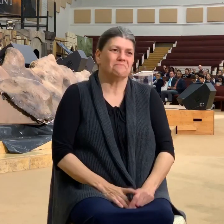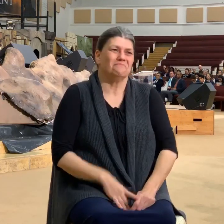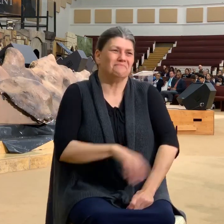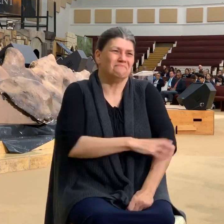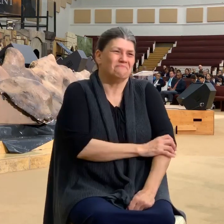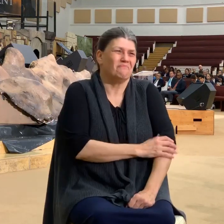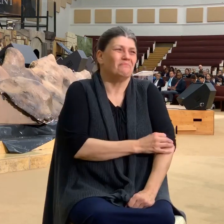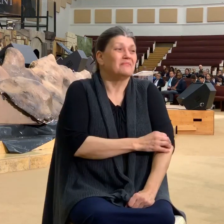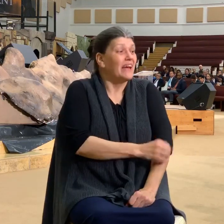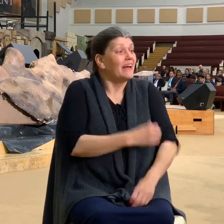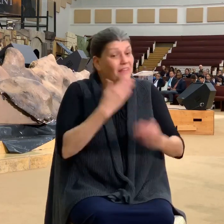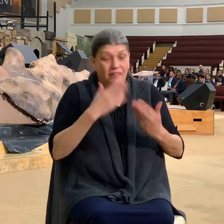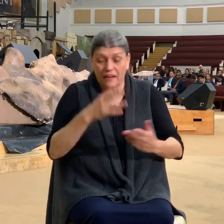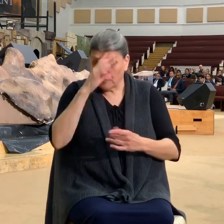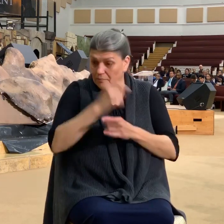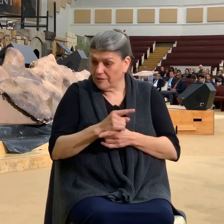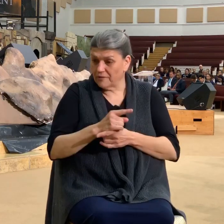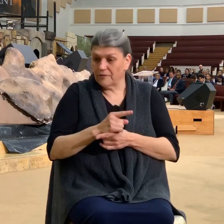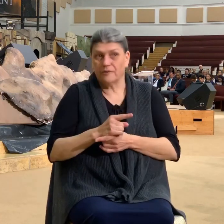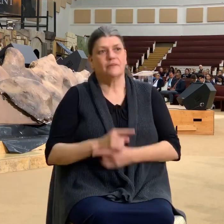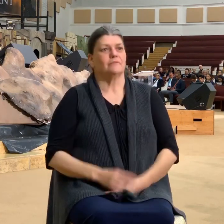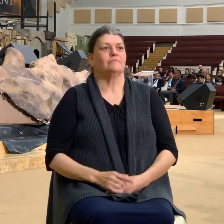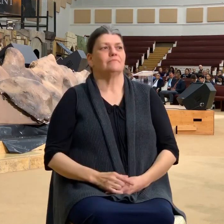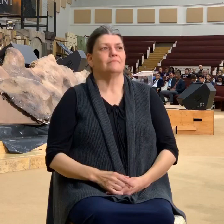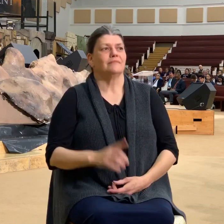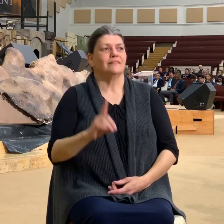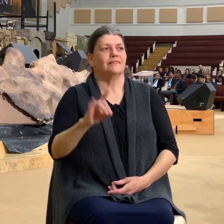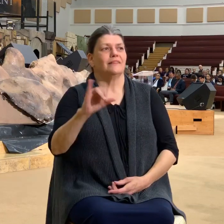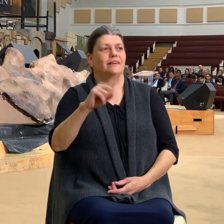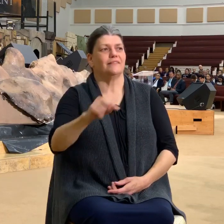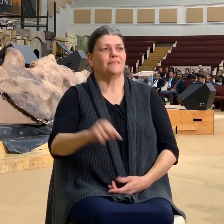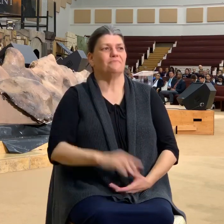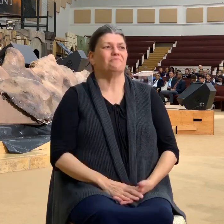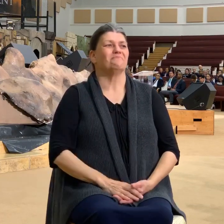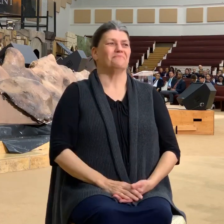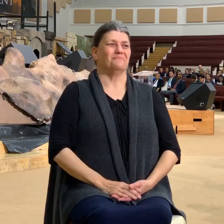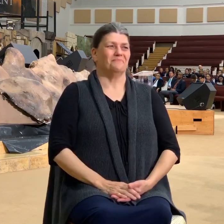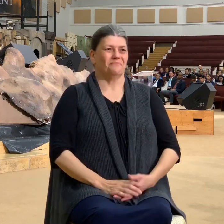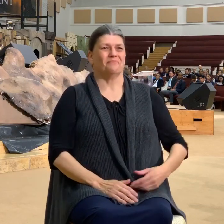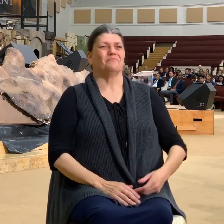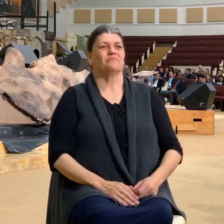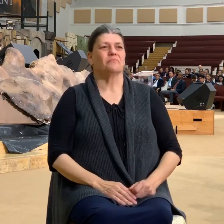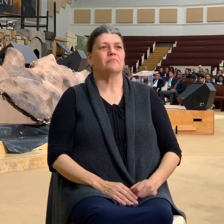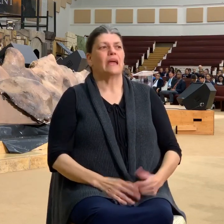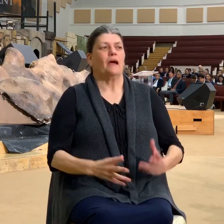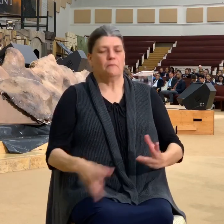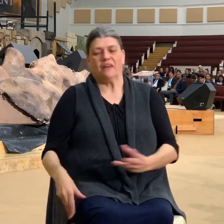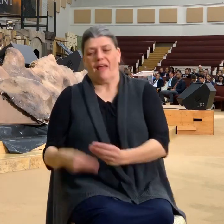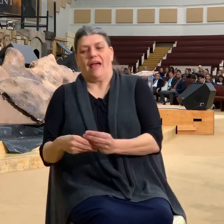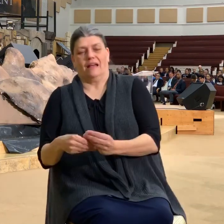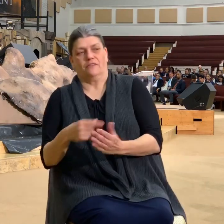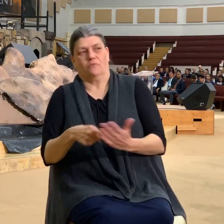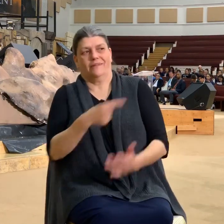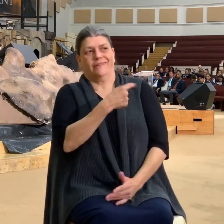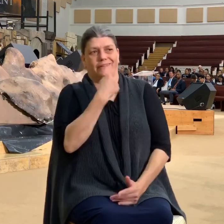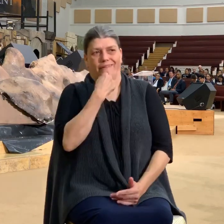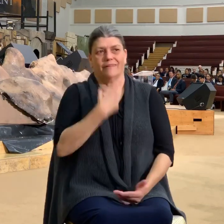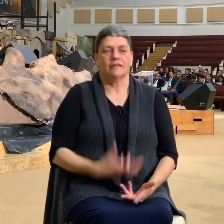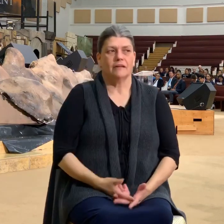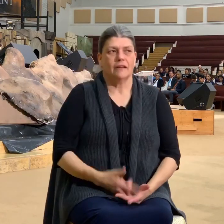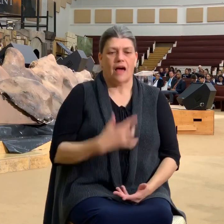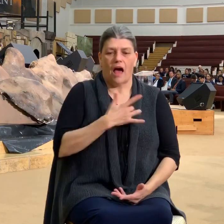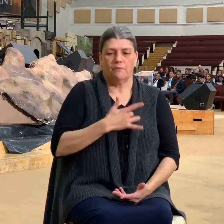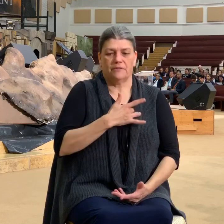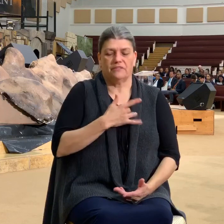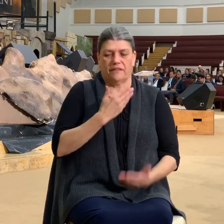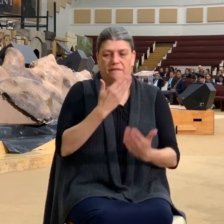Thank you, Brother Gerardo. I'm going to tag in on some of what he said. I appreciate the fact that